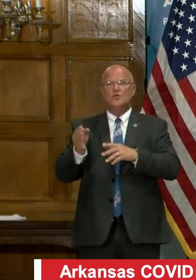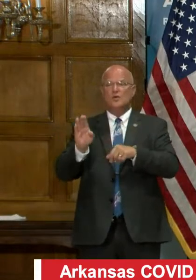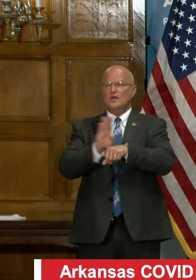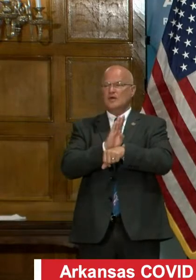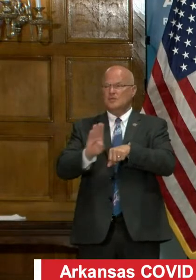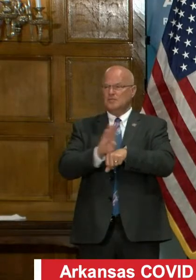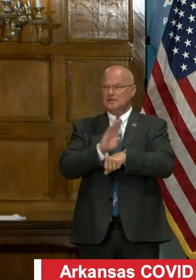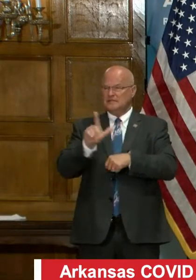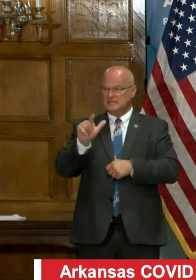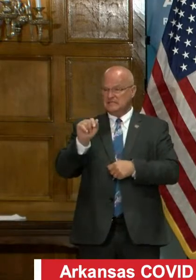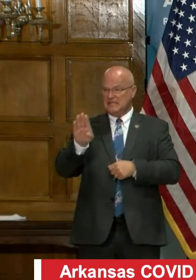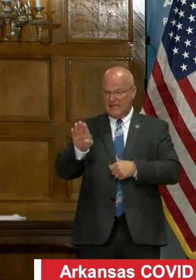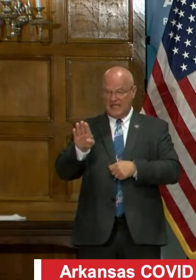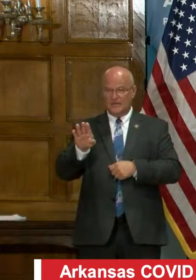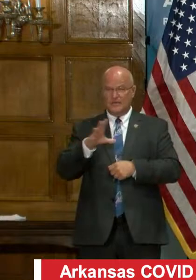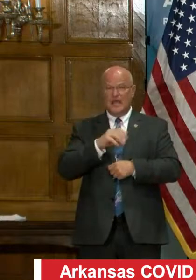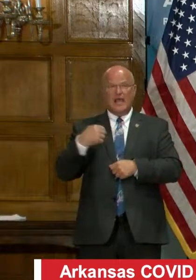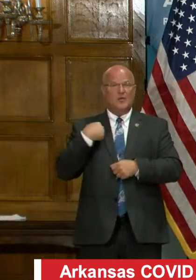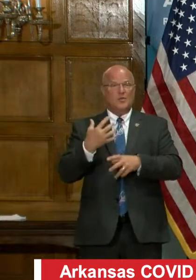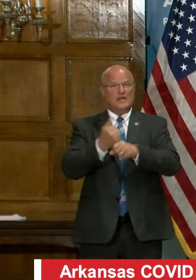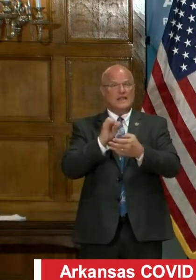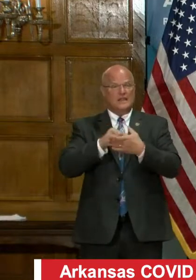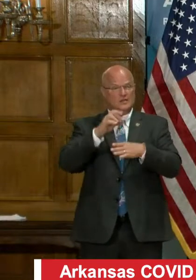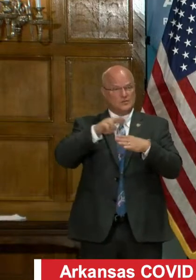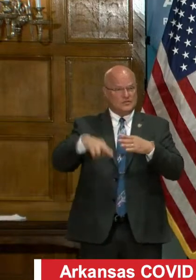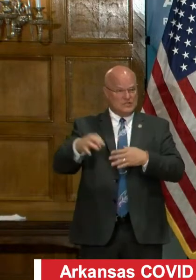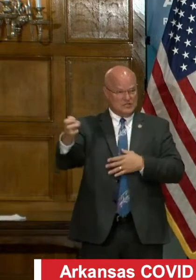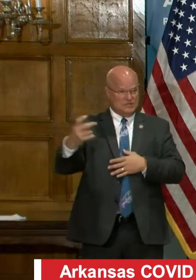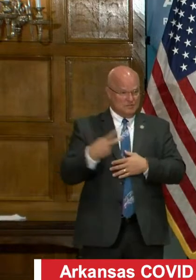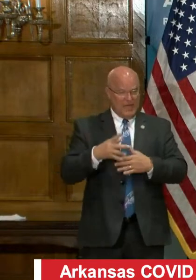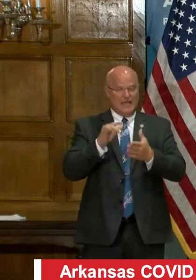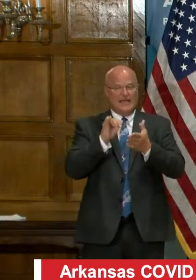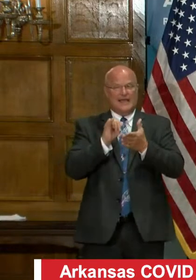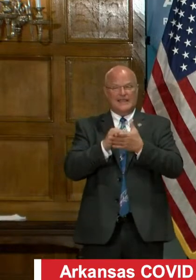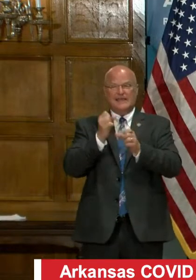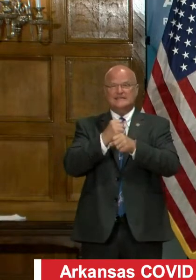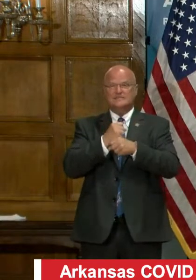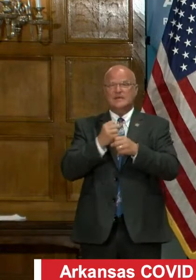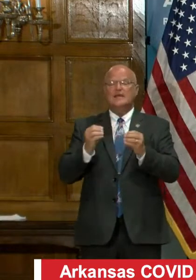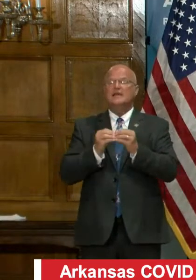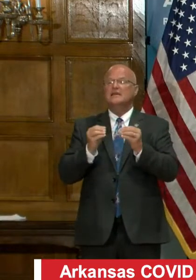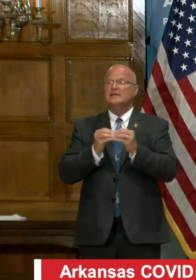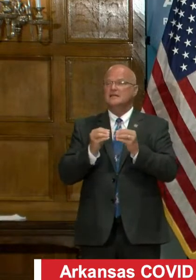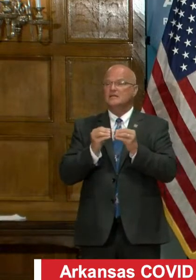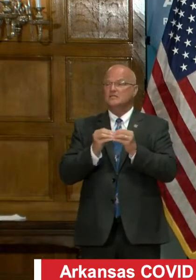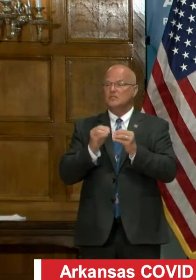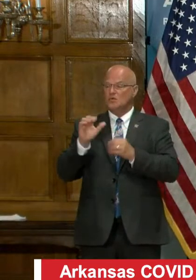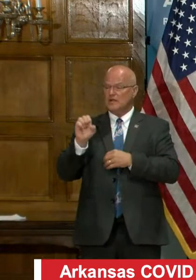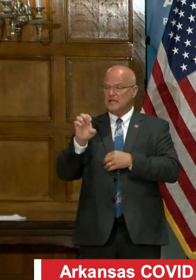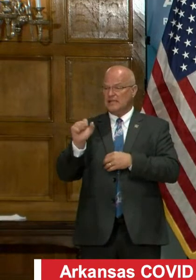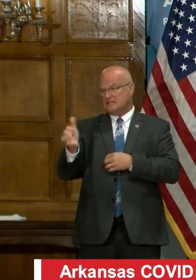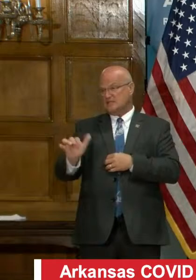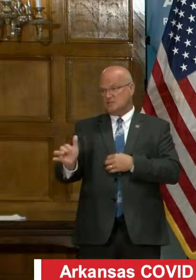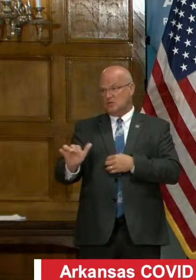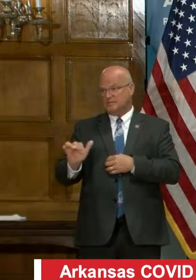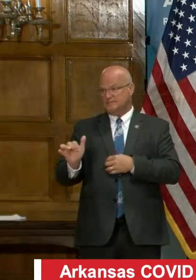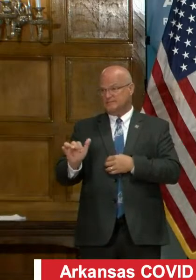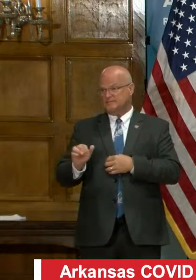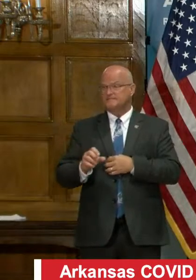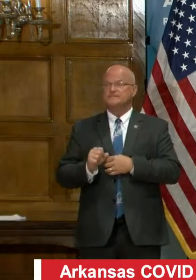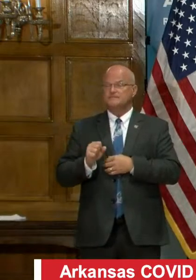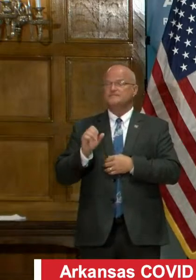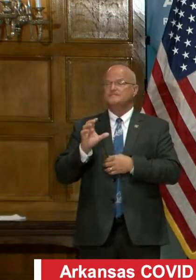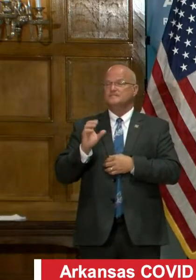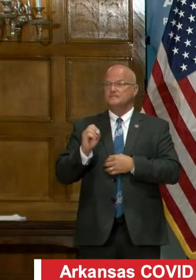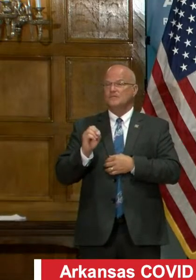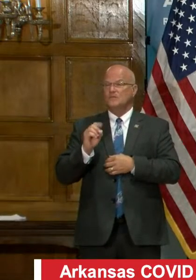commercial system, and we're getting those results in. That's producing more cases as well. And